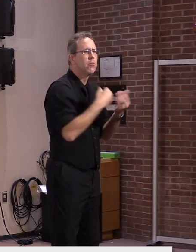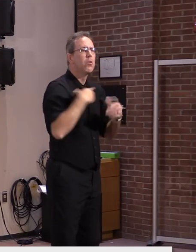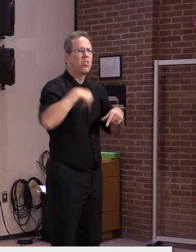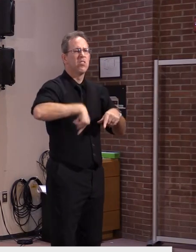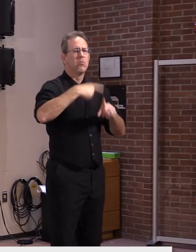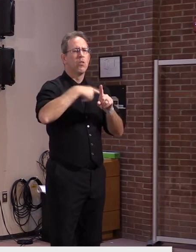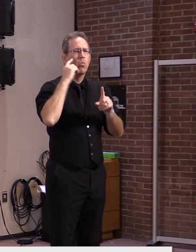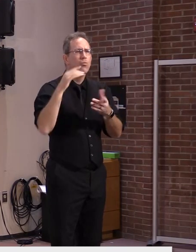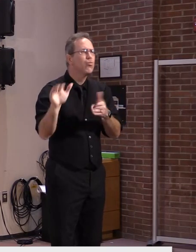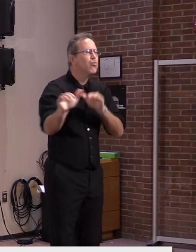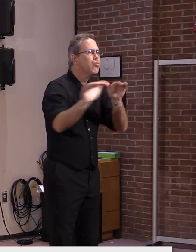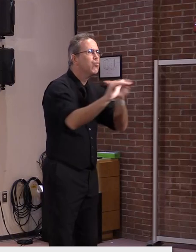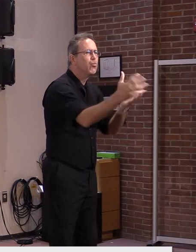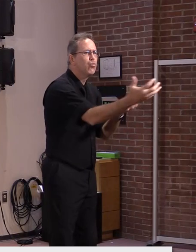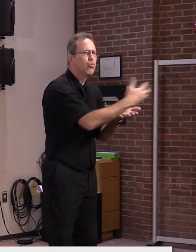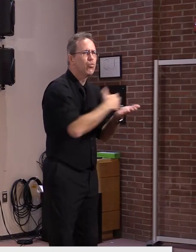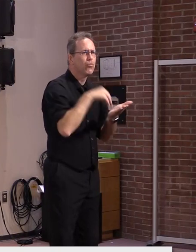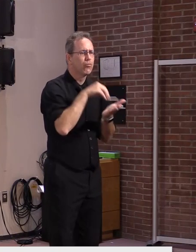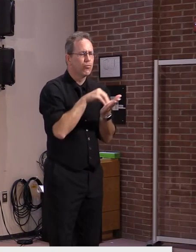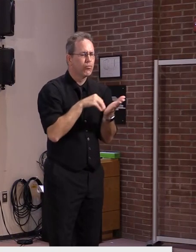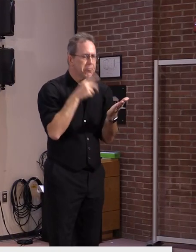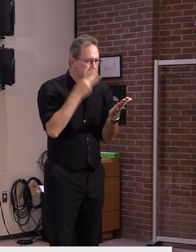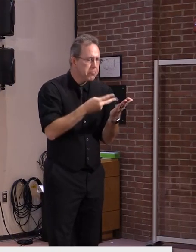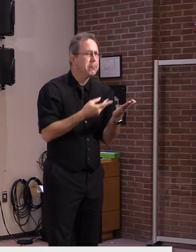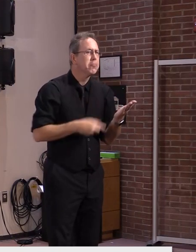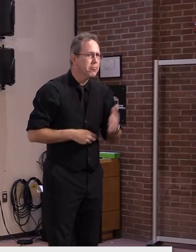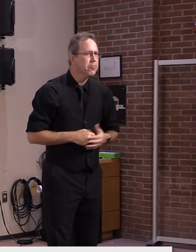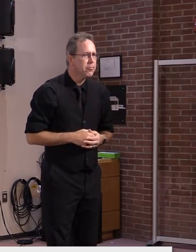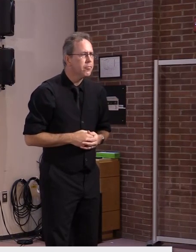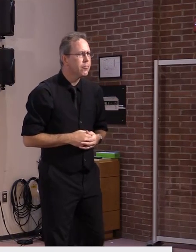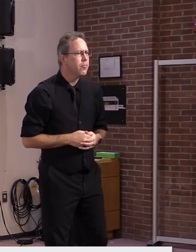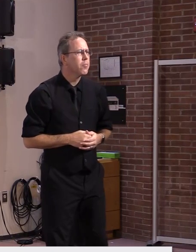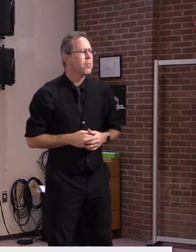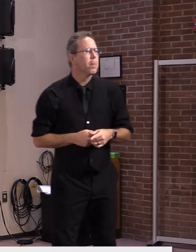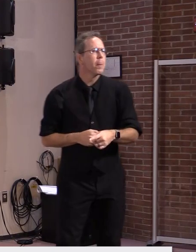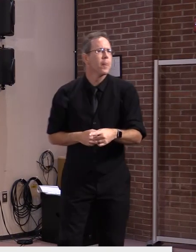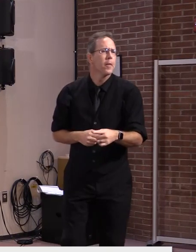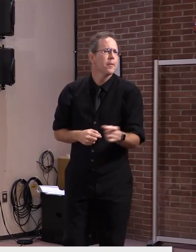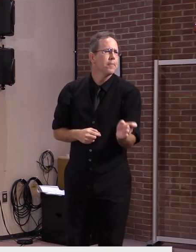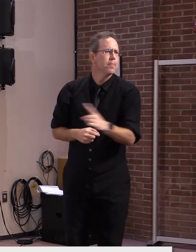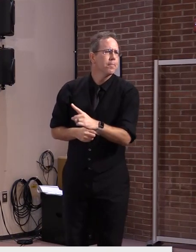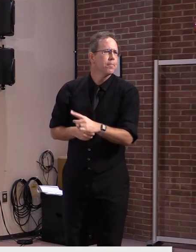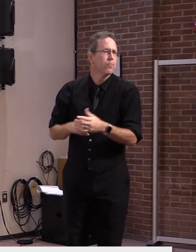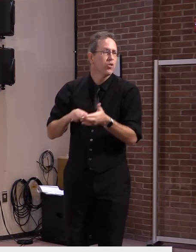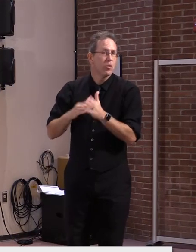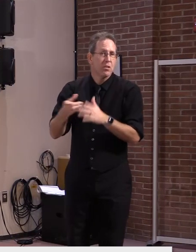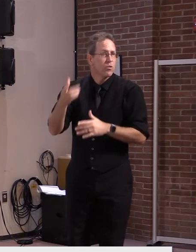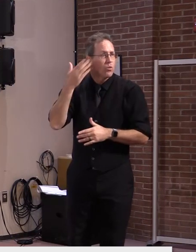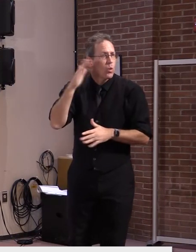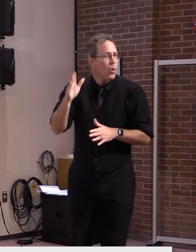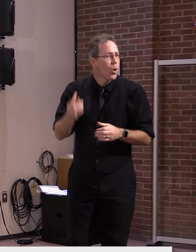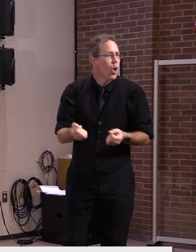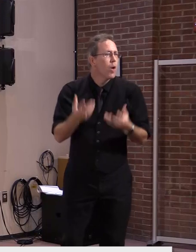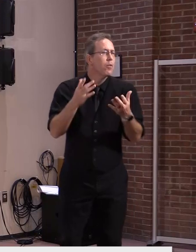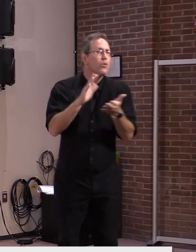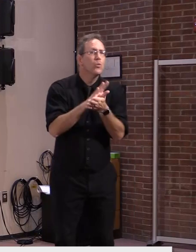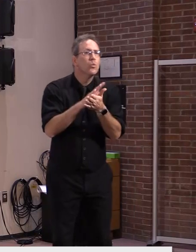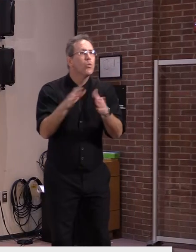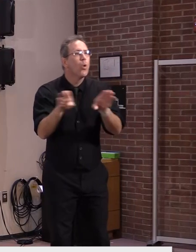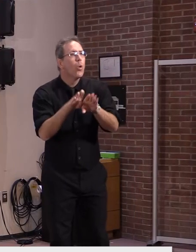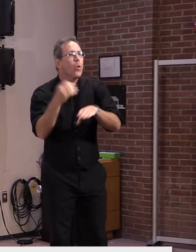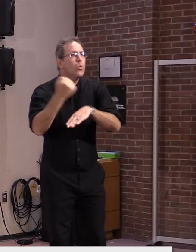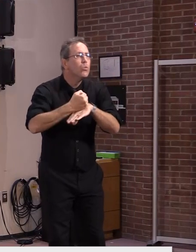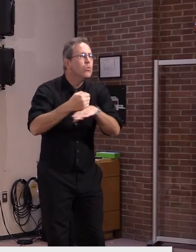So you don't have, just to be clear, any idea yet of how many schools closed their doors or sent students to remote learning